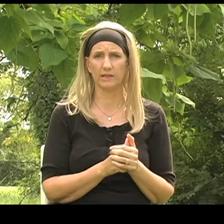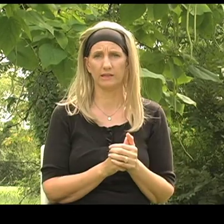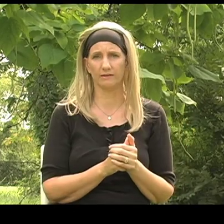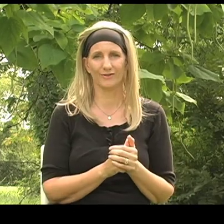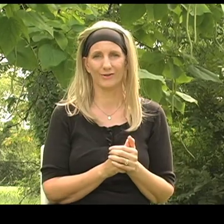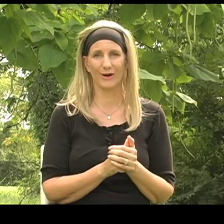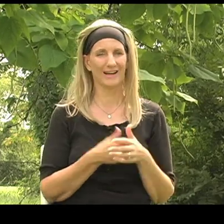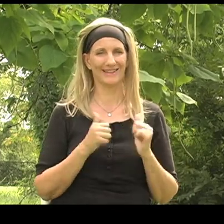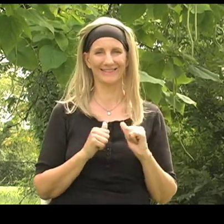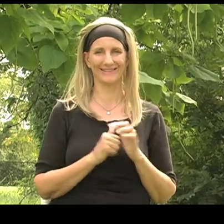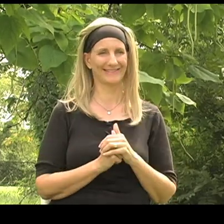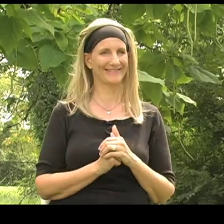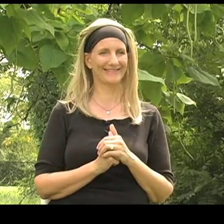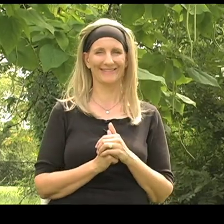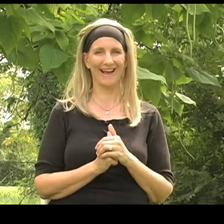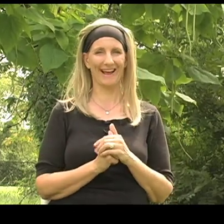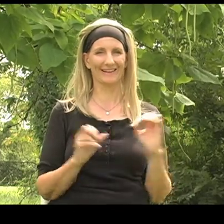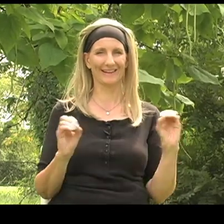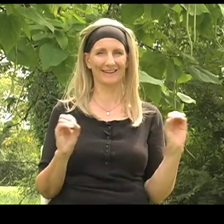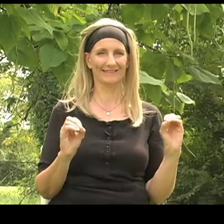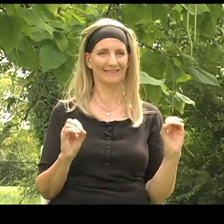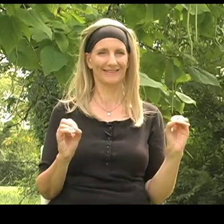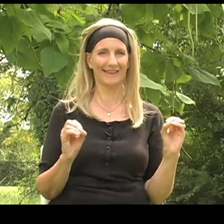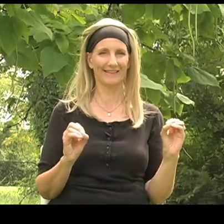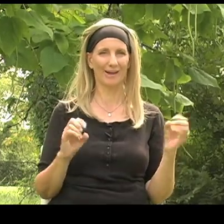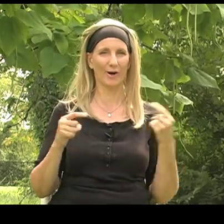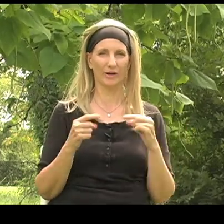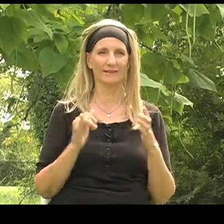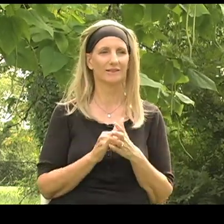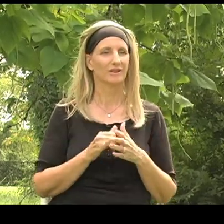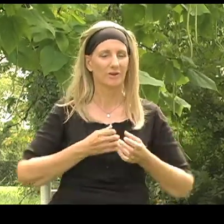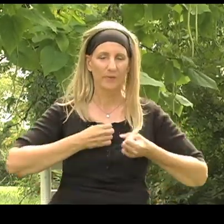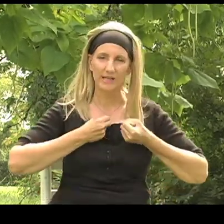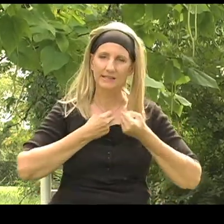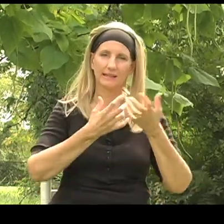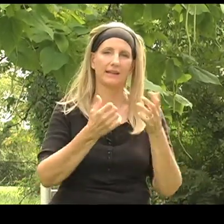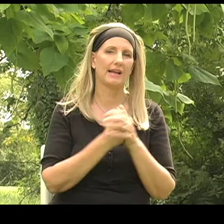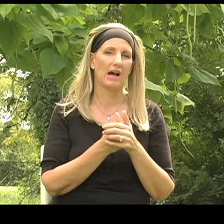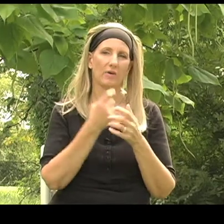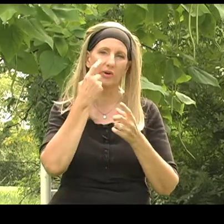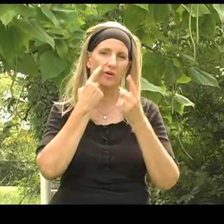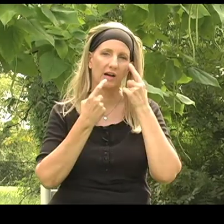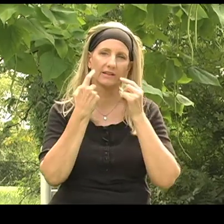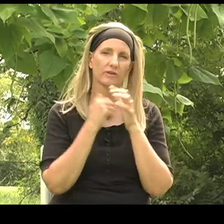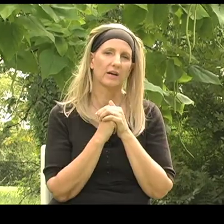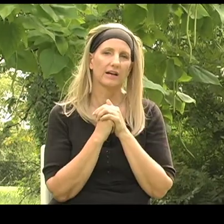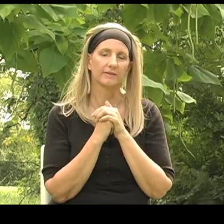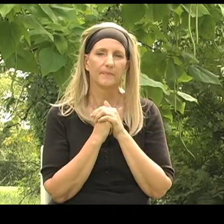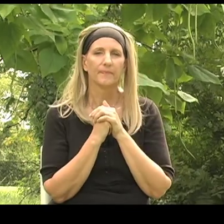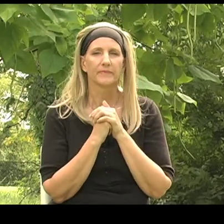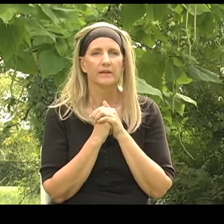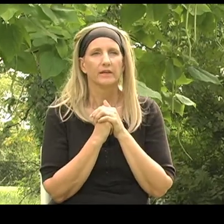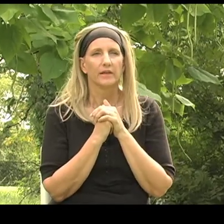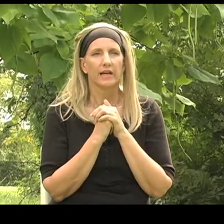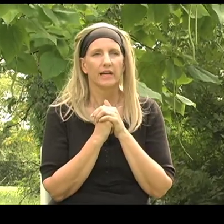didn't try to act like nothing hurt us. We just let it out, and we cried and cried.